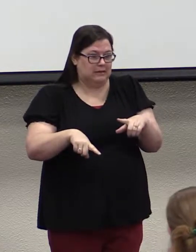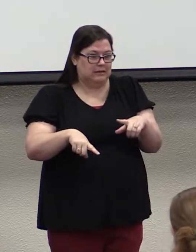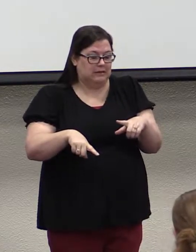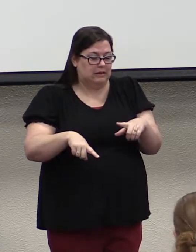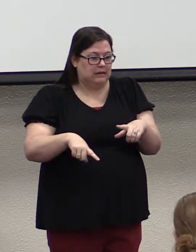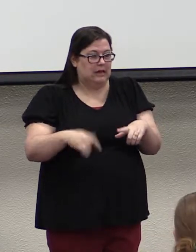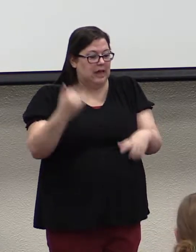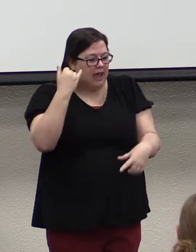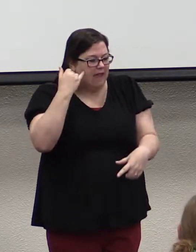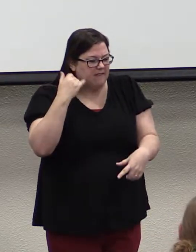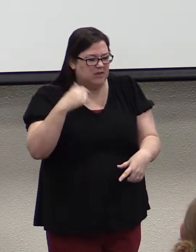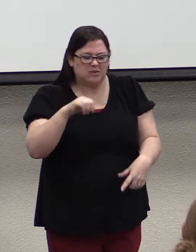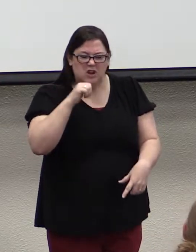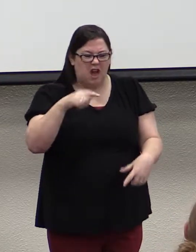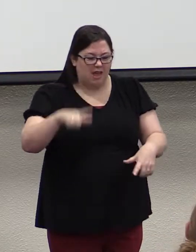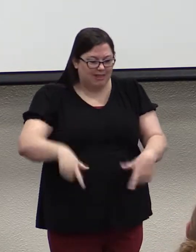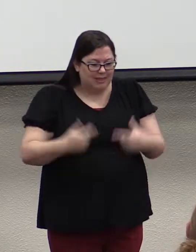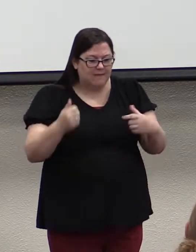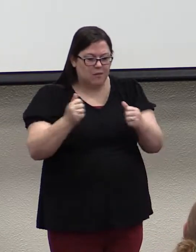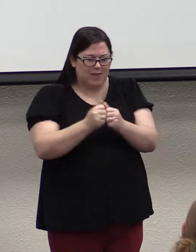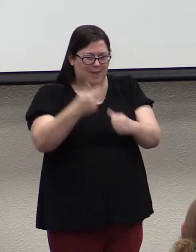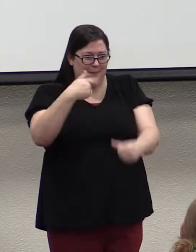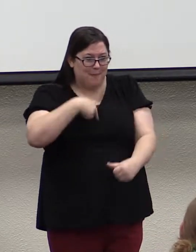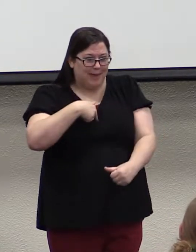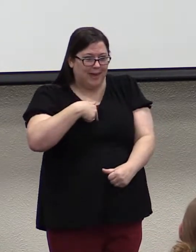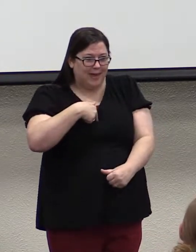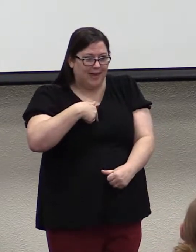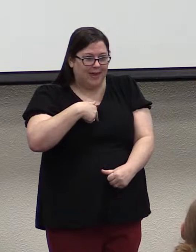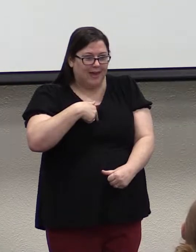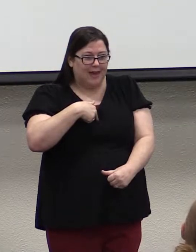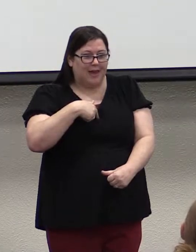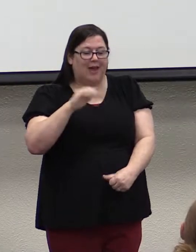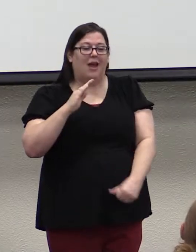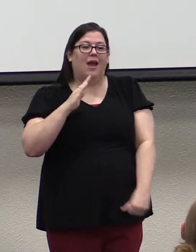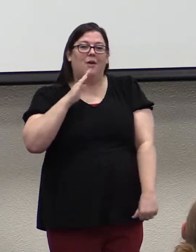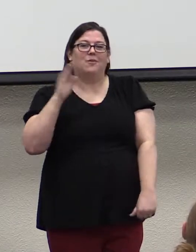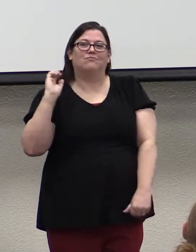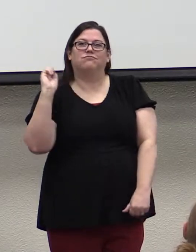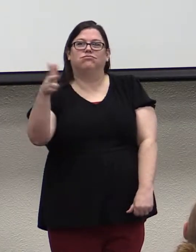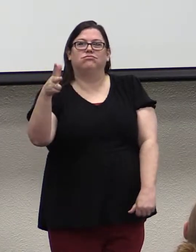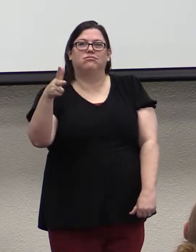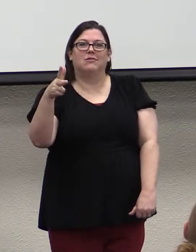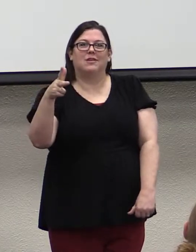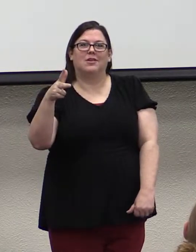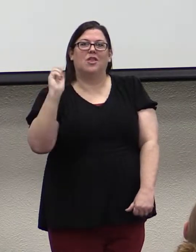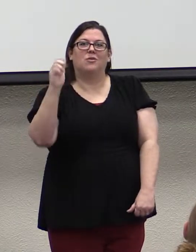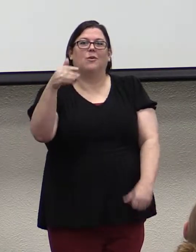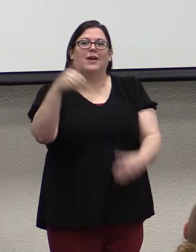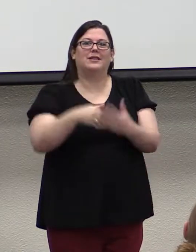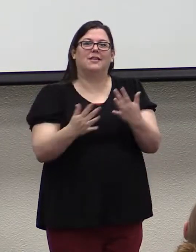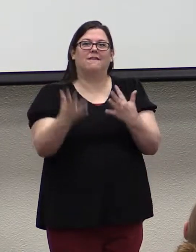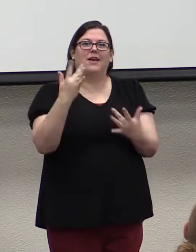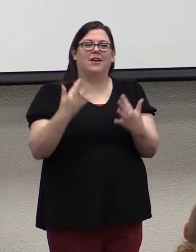and withers, and the branches are gathered, thrown into the fire, and burned.